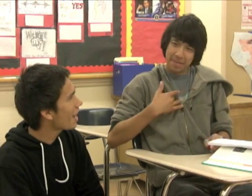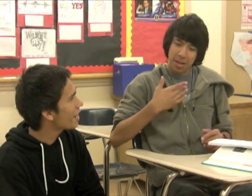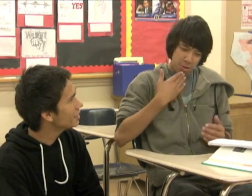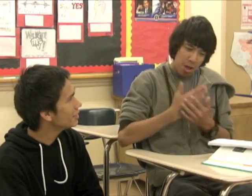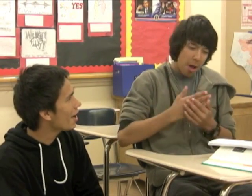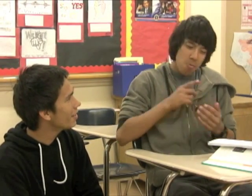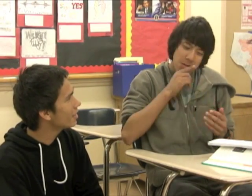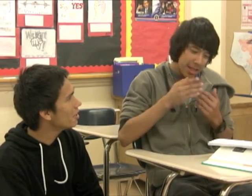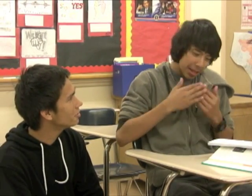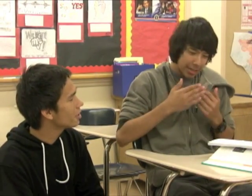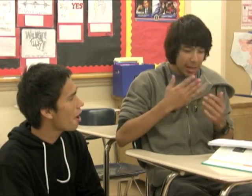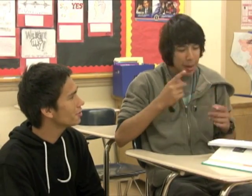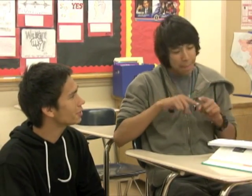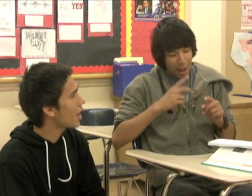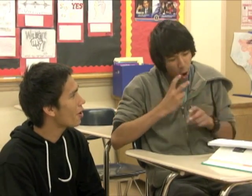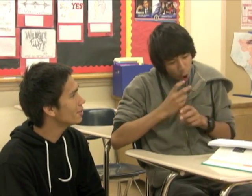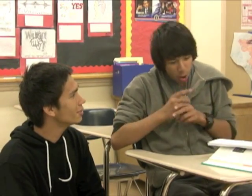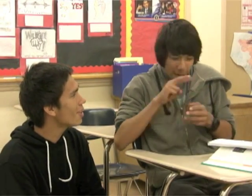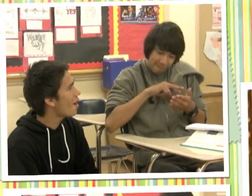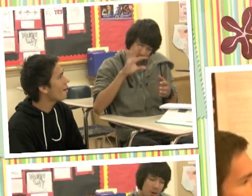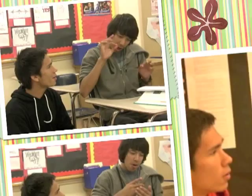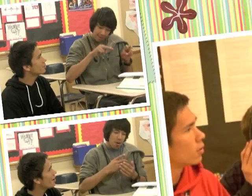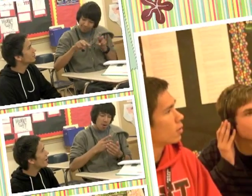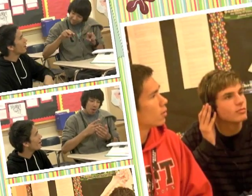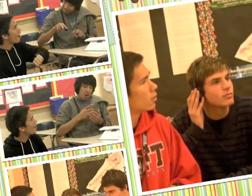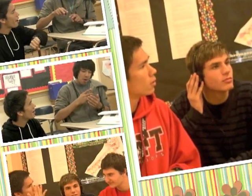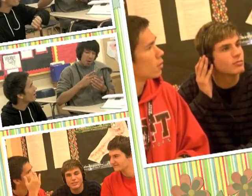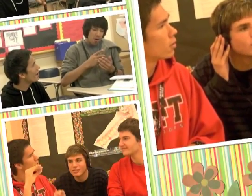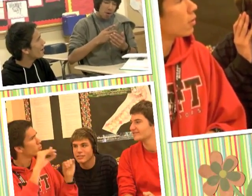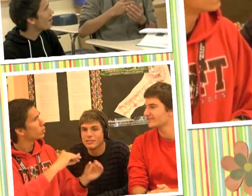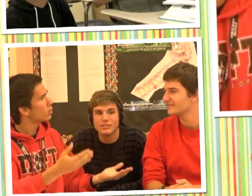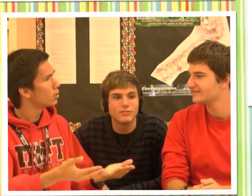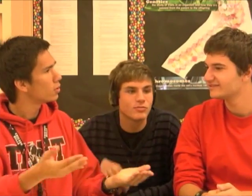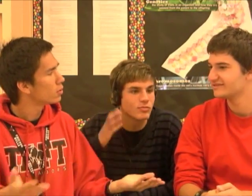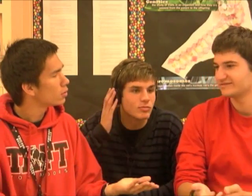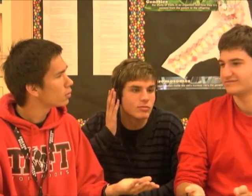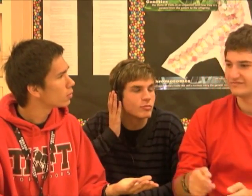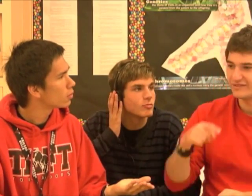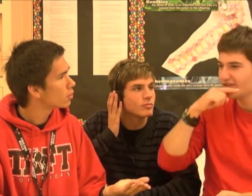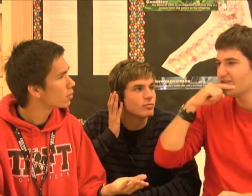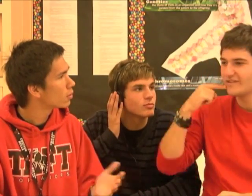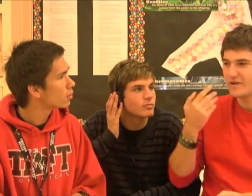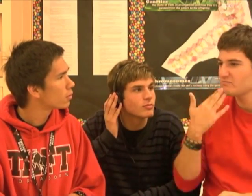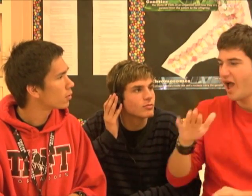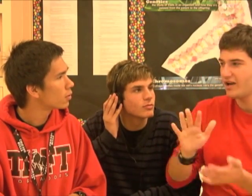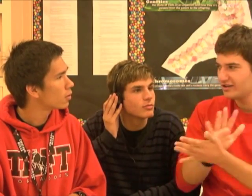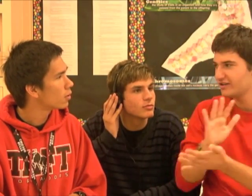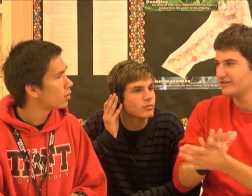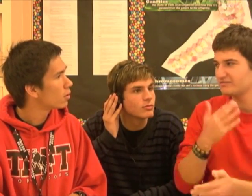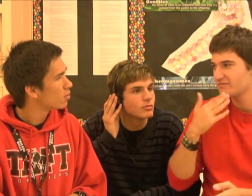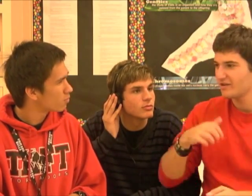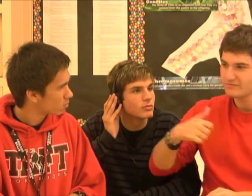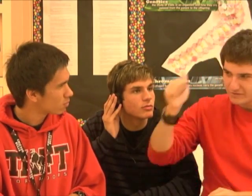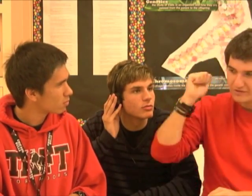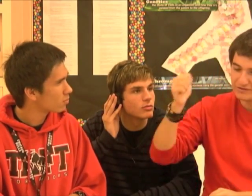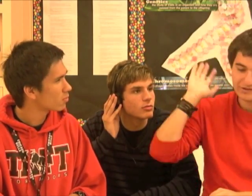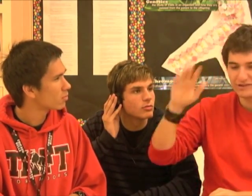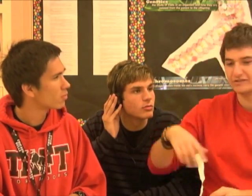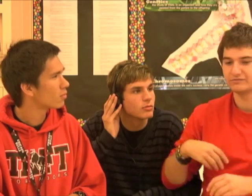Well, I feel good. It's easy, but sometimes it's hard finding you. Why did you move to America? In Russia, the schools are really bad,